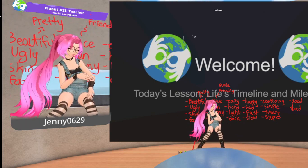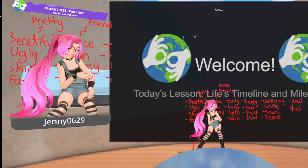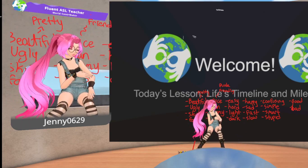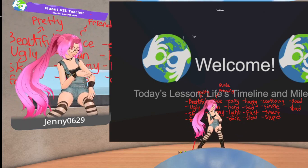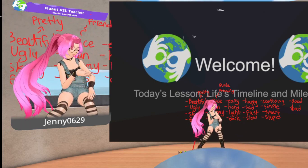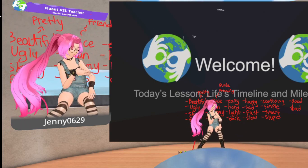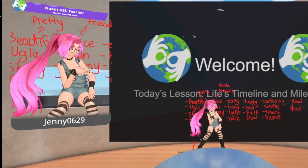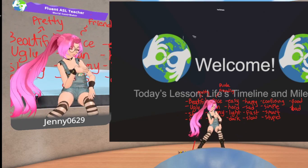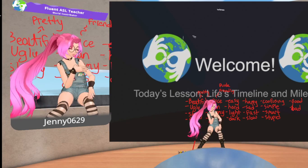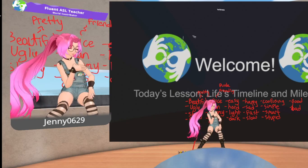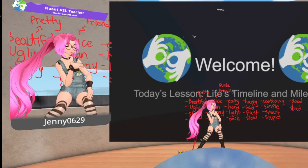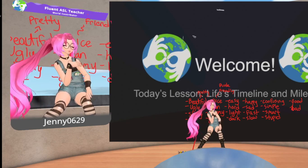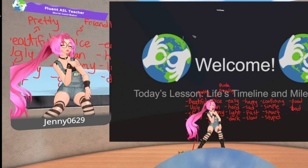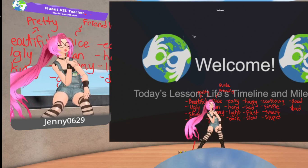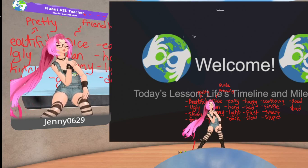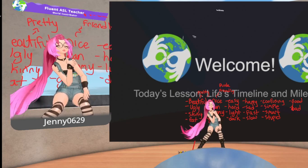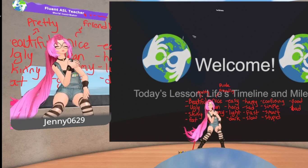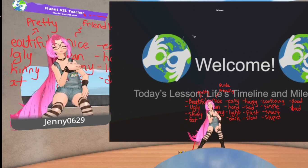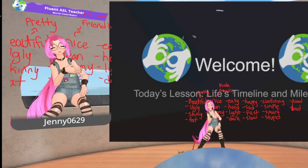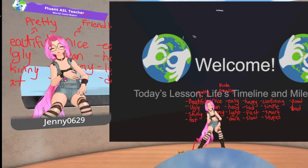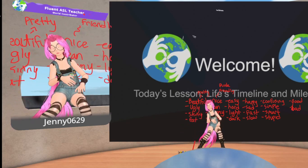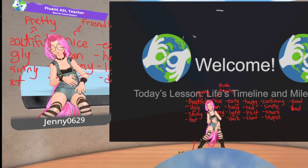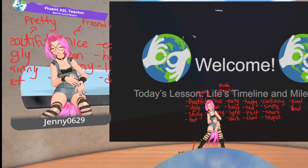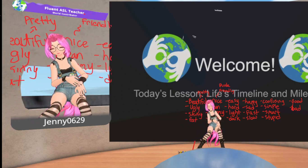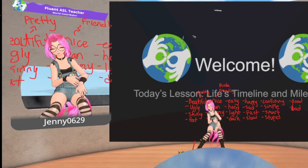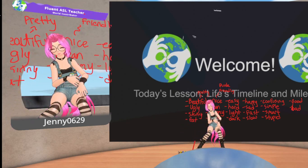go all the way up your arm.